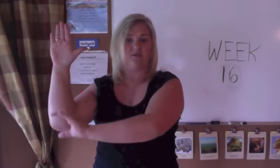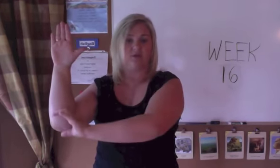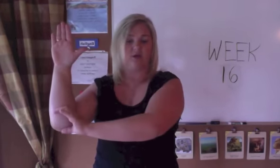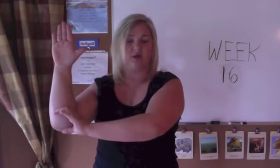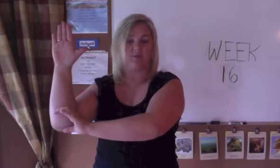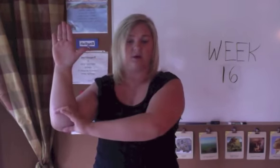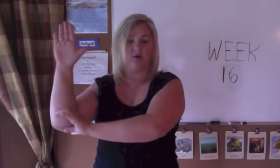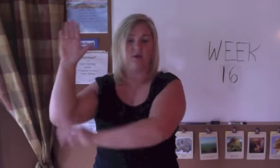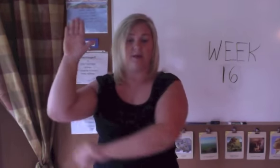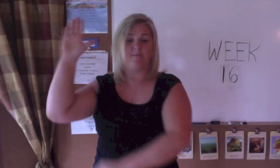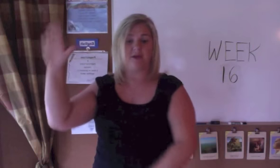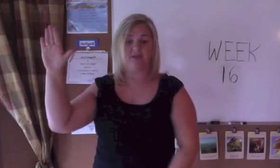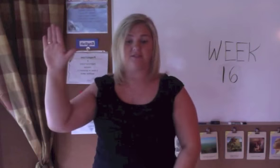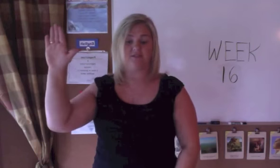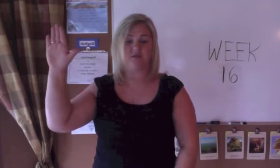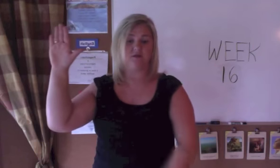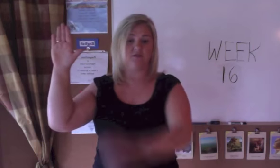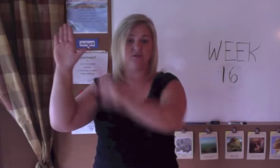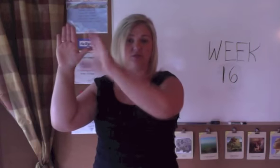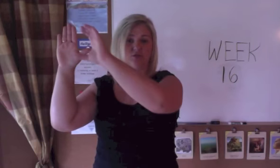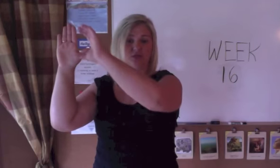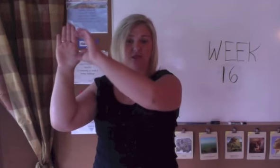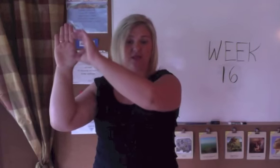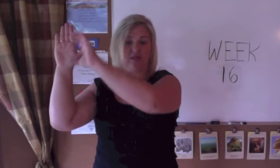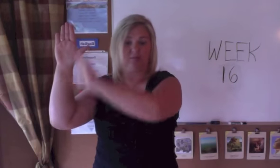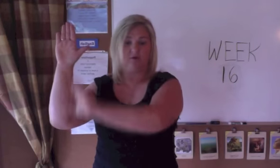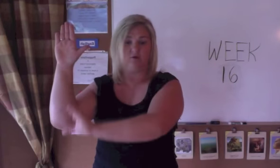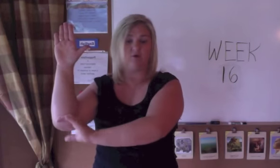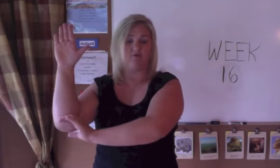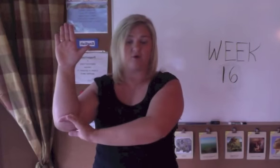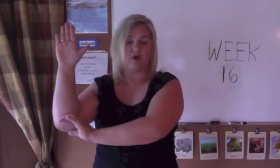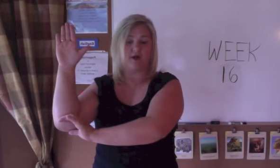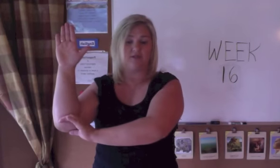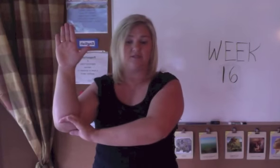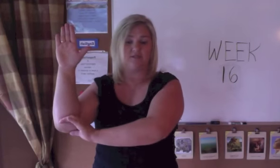your elbow. Madison's Constitution and the Bill of Rights.